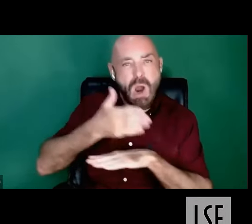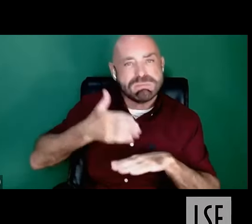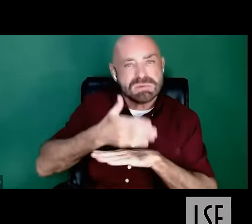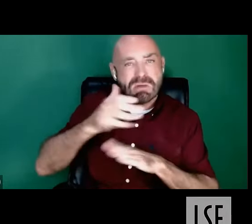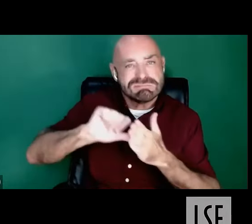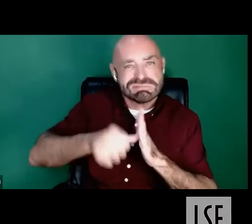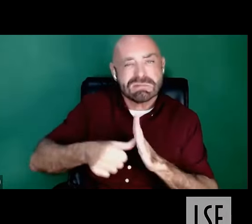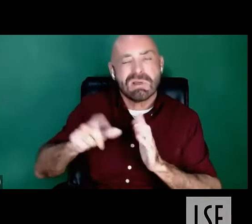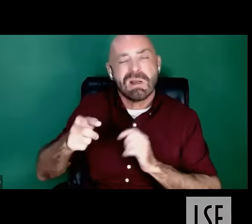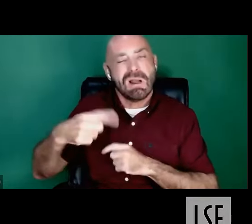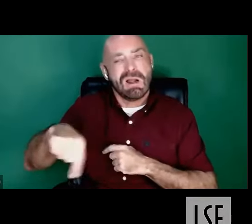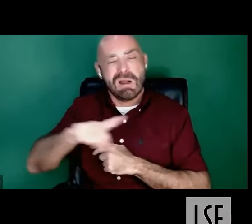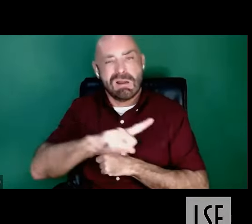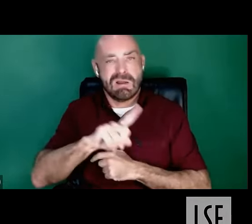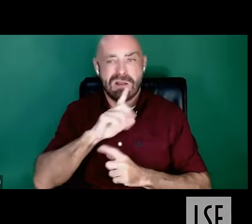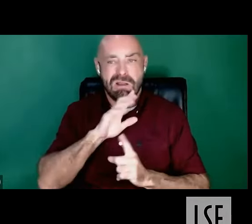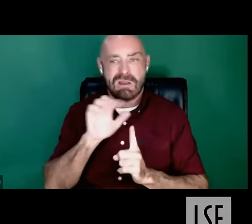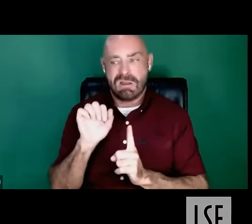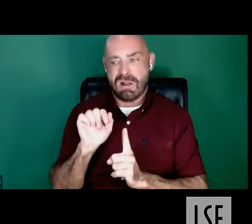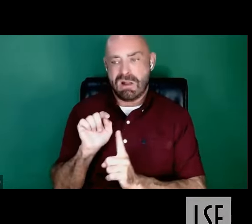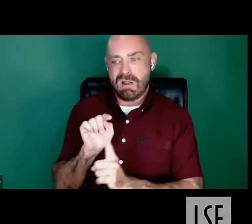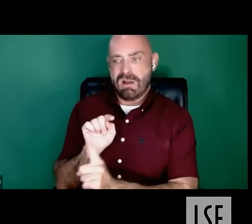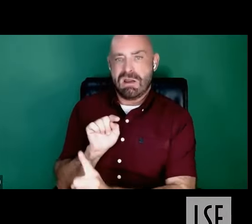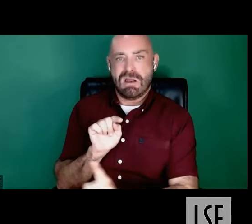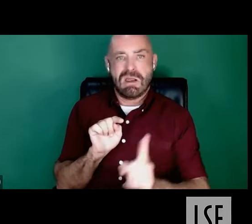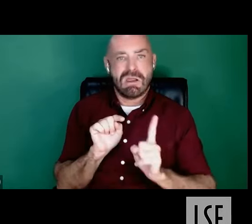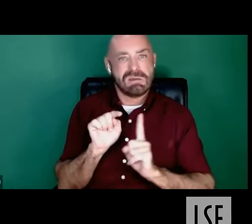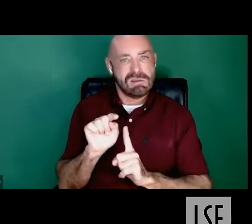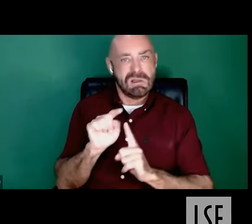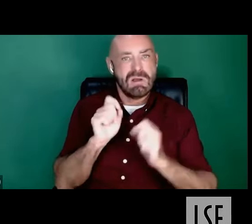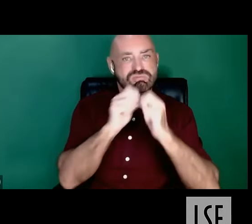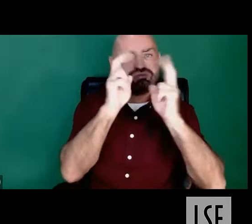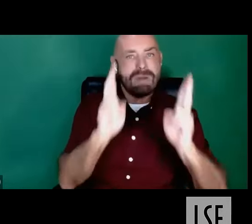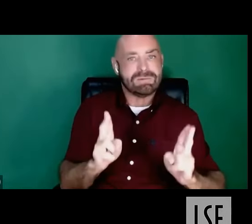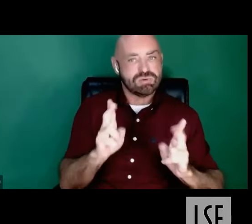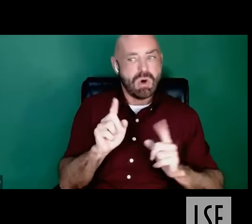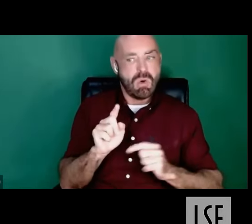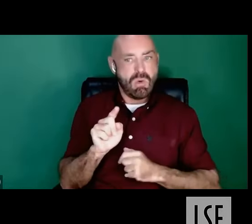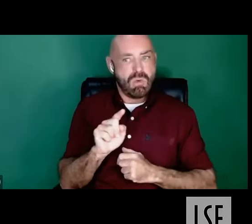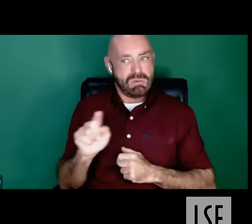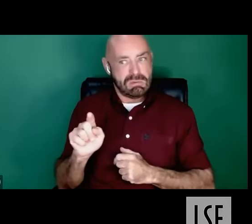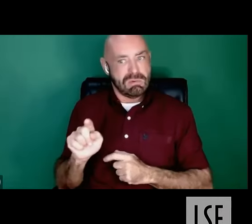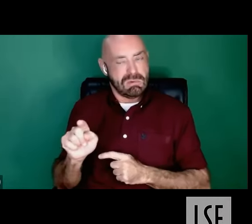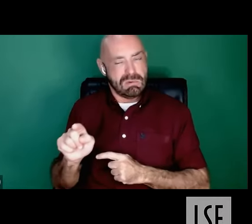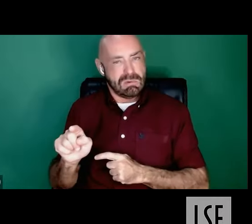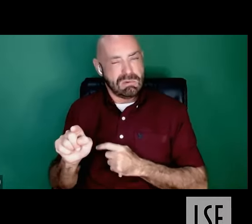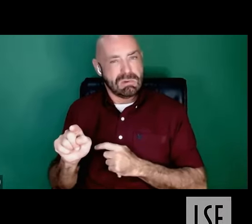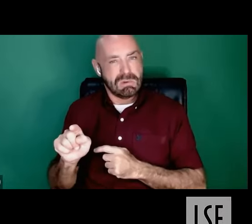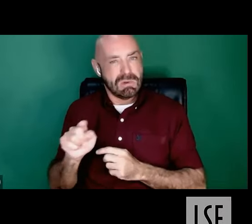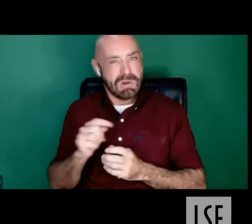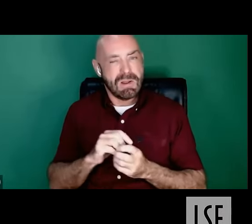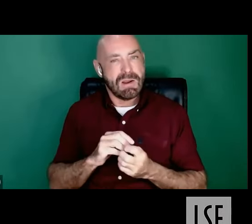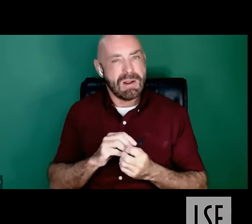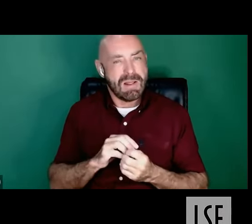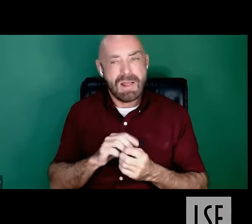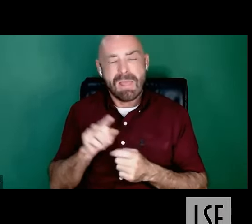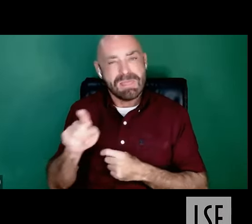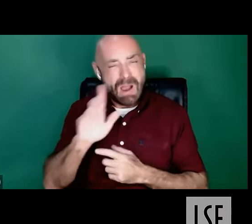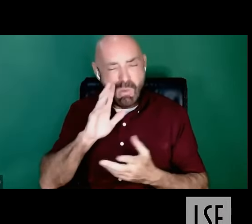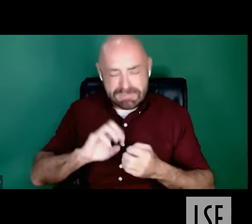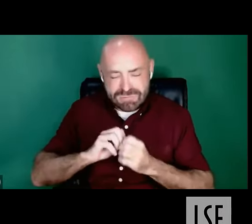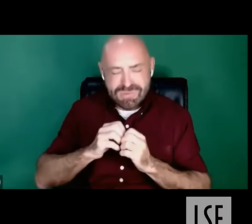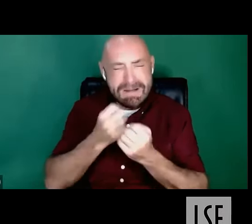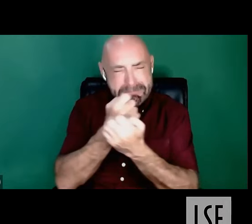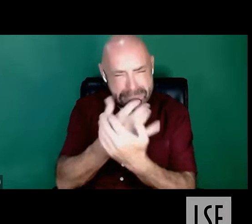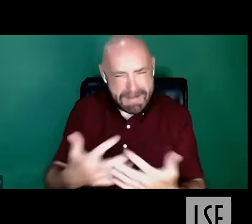the retrofitting revolution, the transition of our housing stock, is the biggest job creation exercise for white